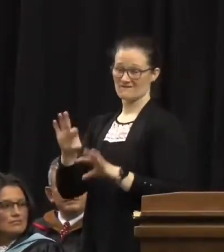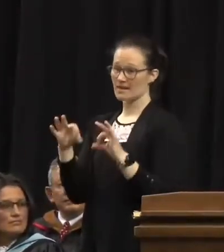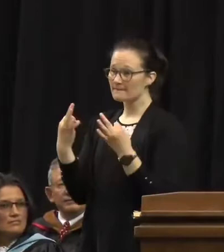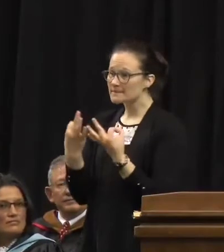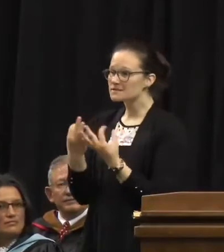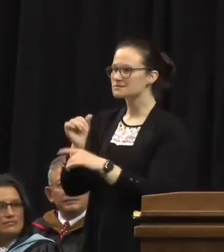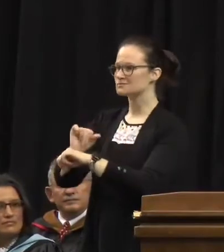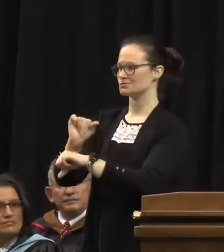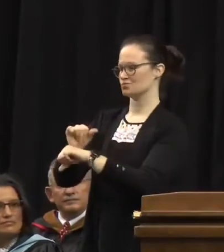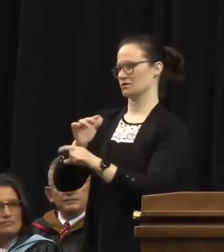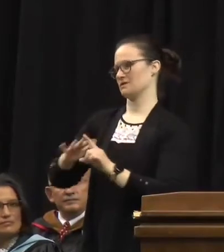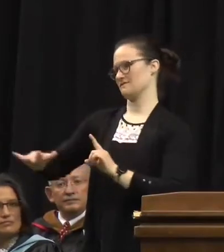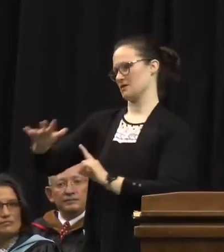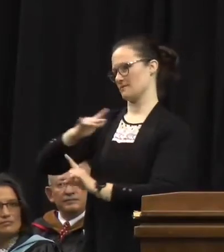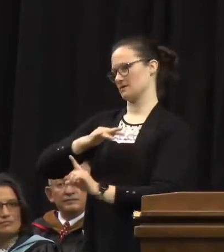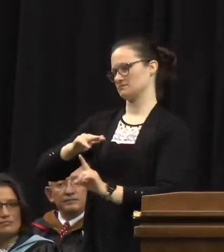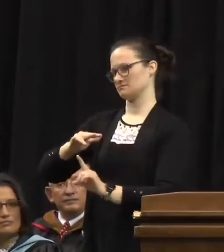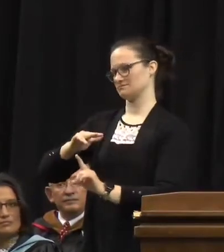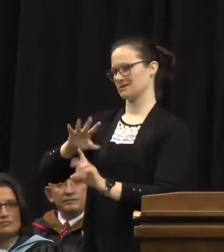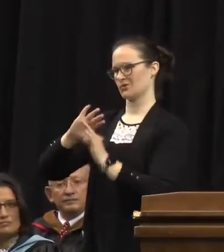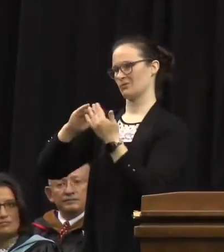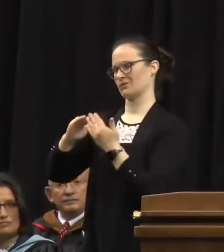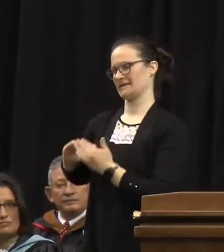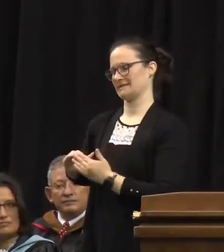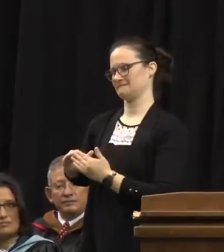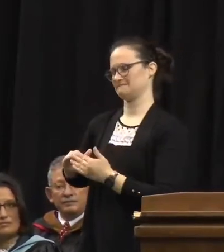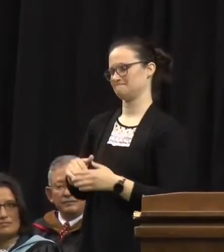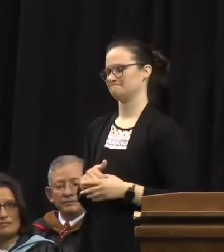your workplace, and your community.